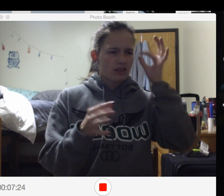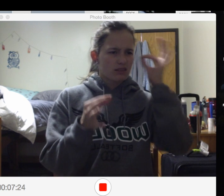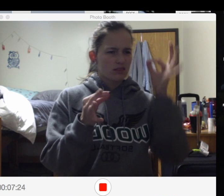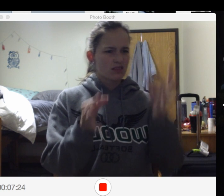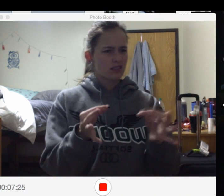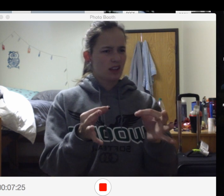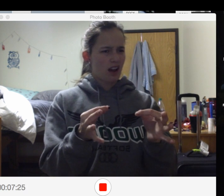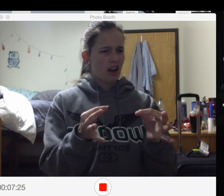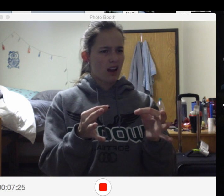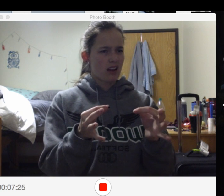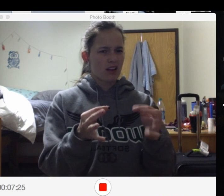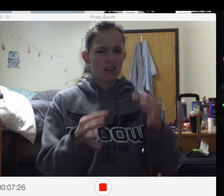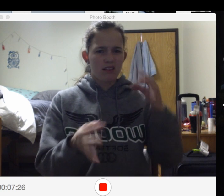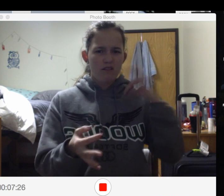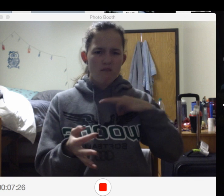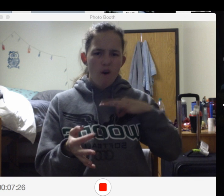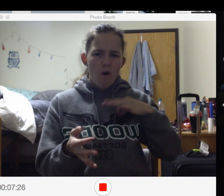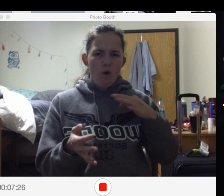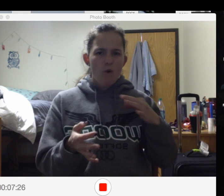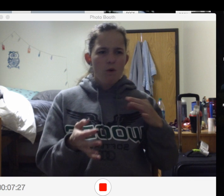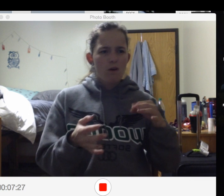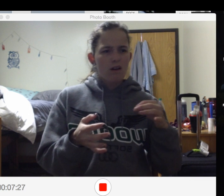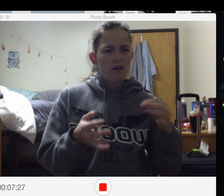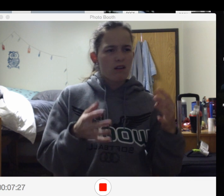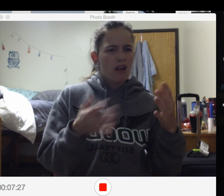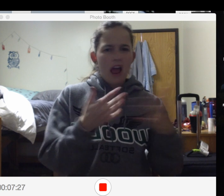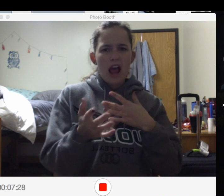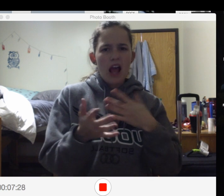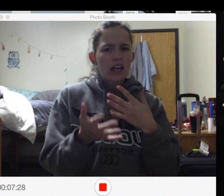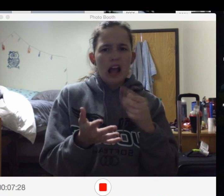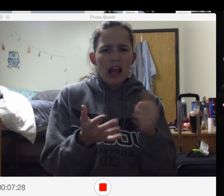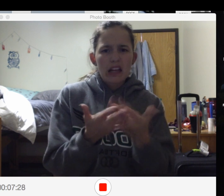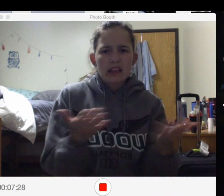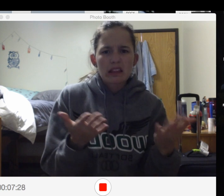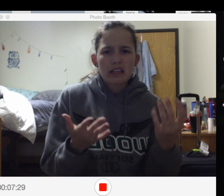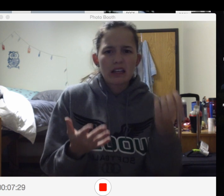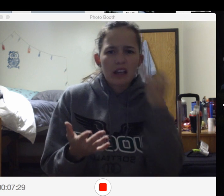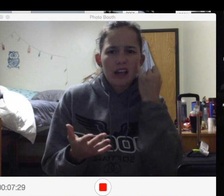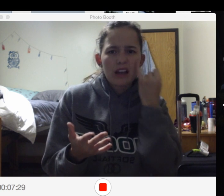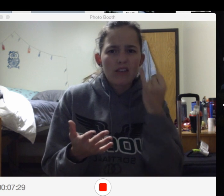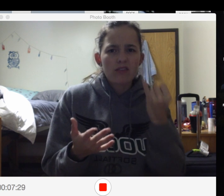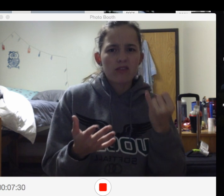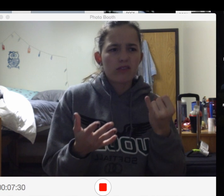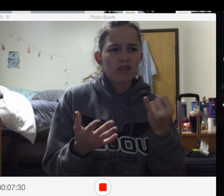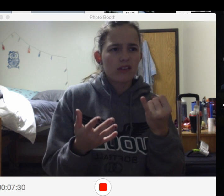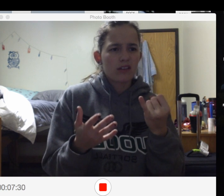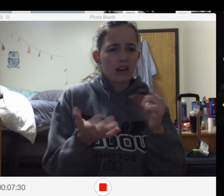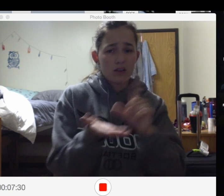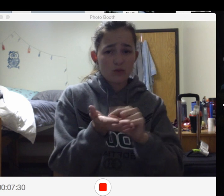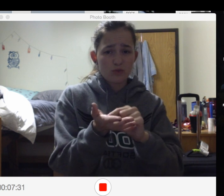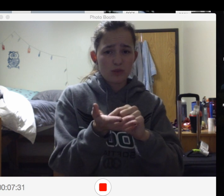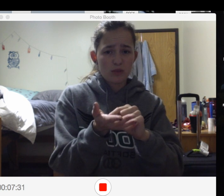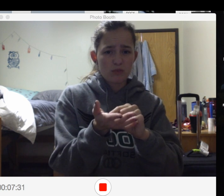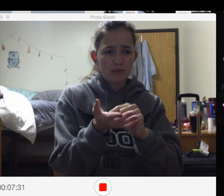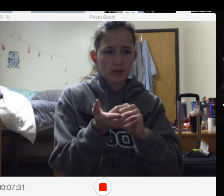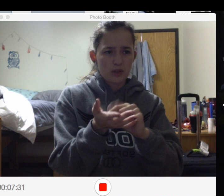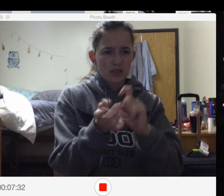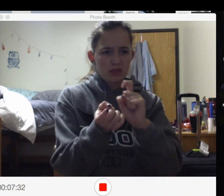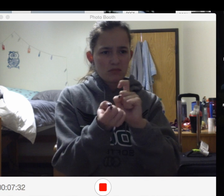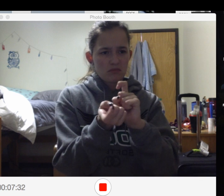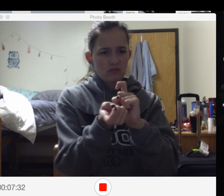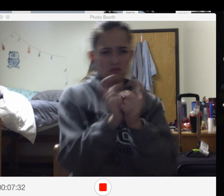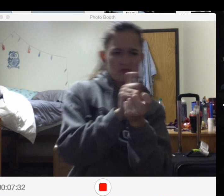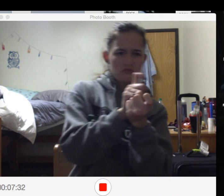didn't get a good flow of information. That the newspapers were critical because they were acting as the filter, and that journalistic